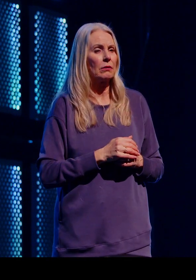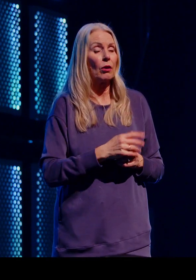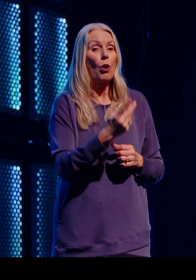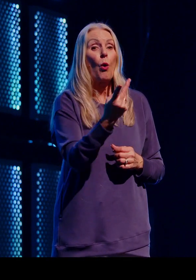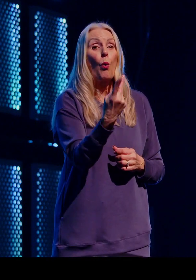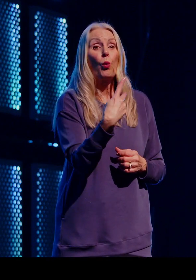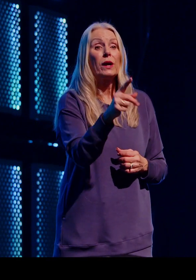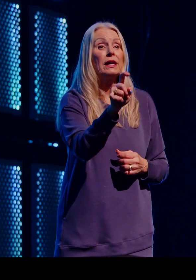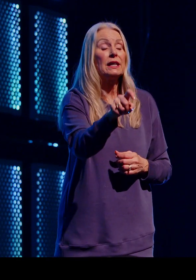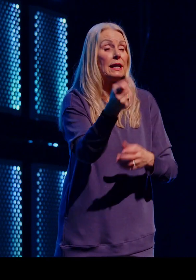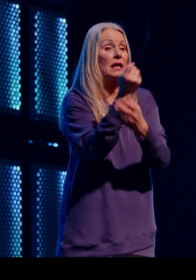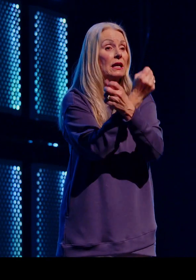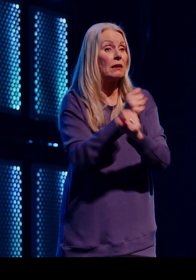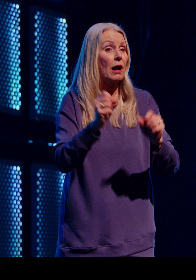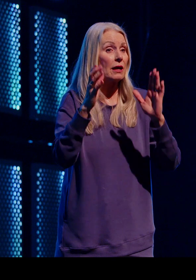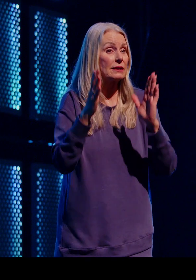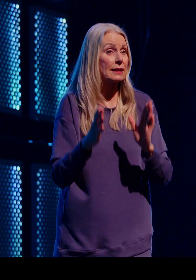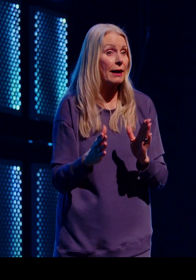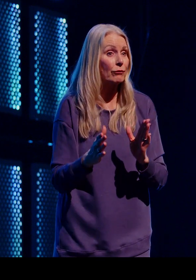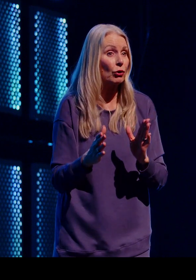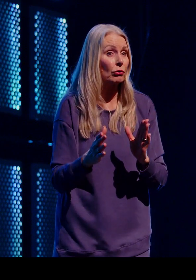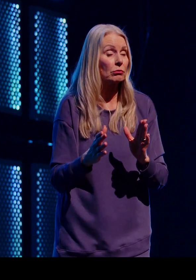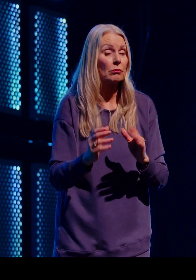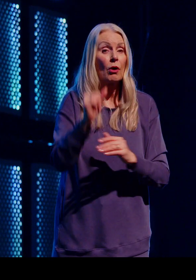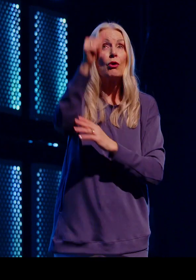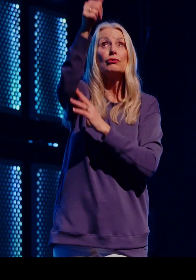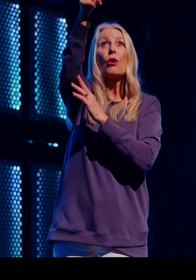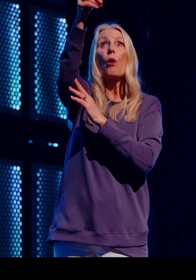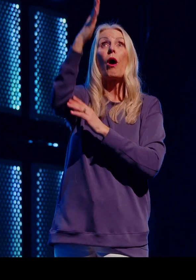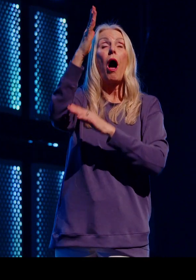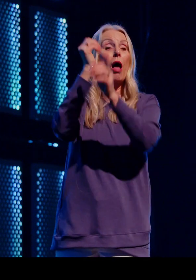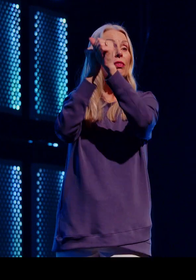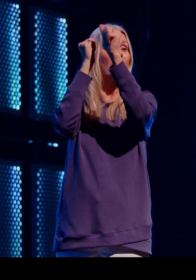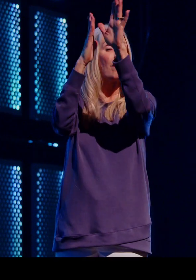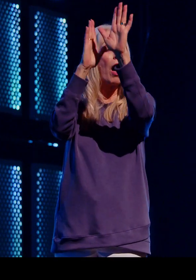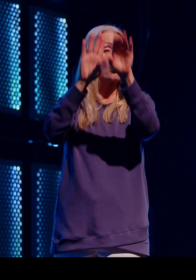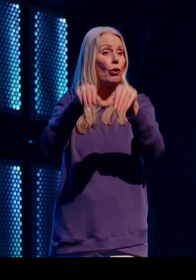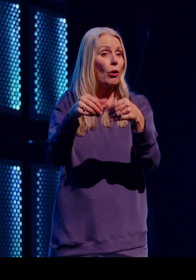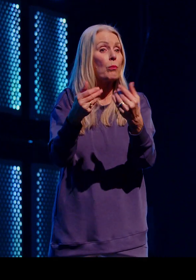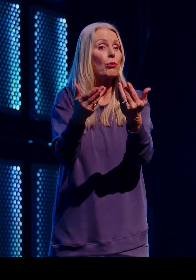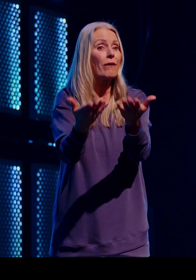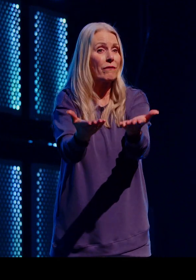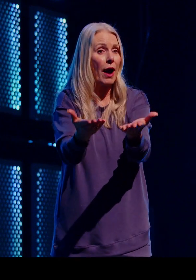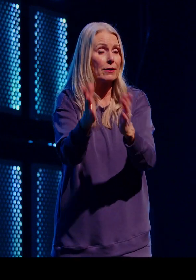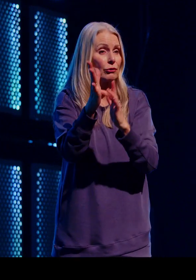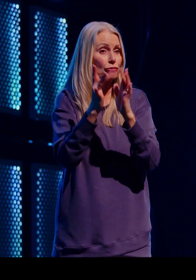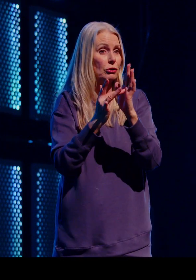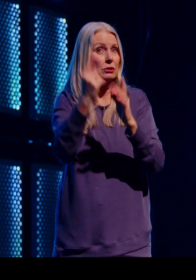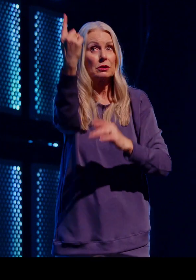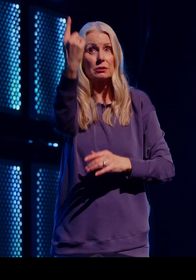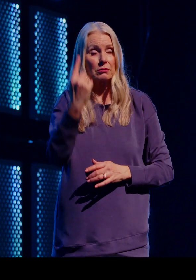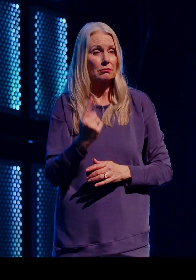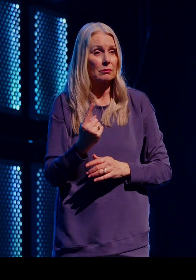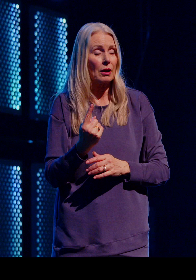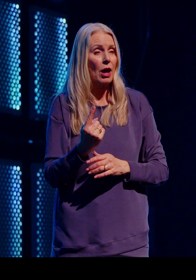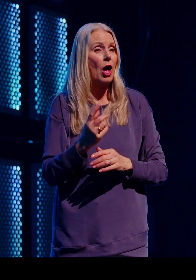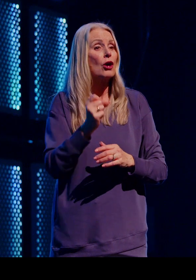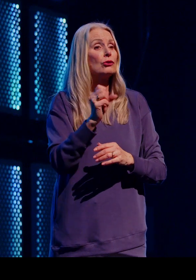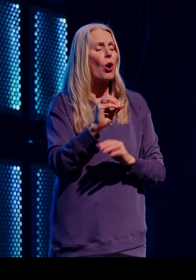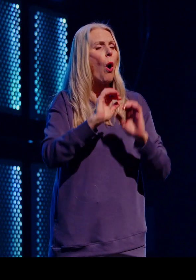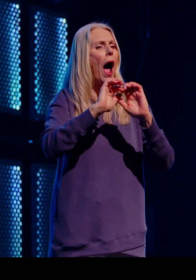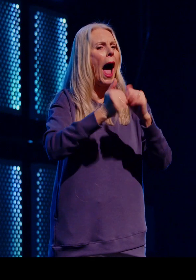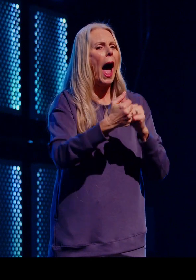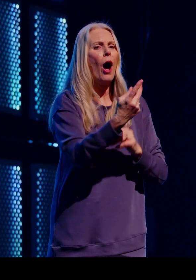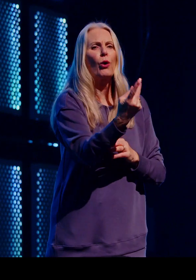humble love. And so I all that to say, I think this humble love should cause us to ask a question. How do we serve